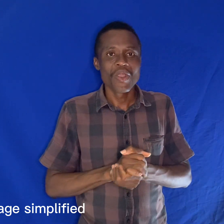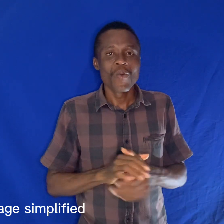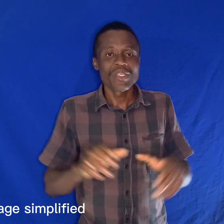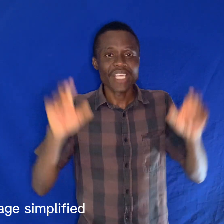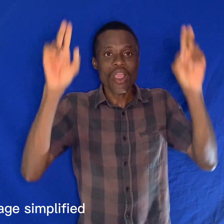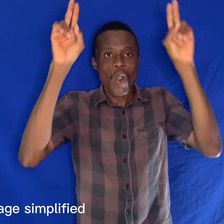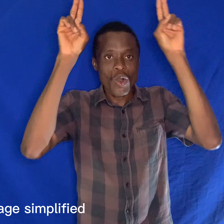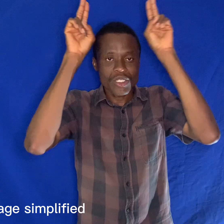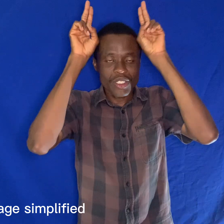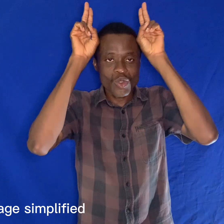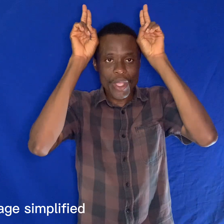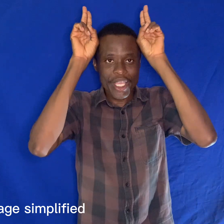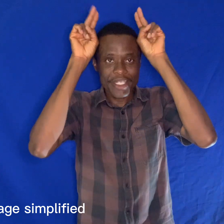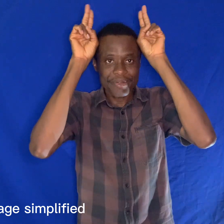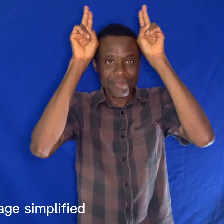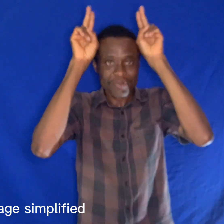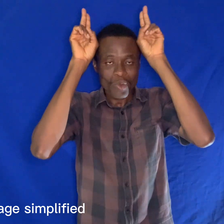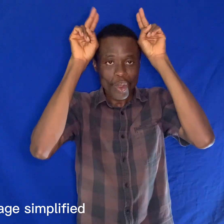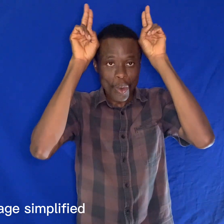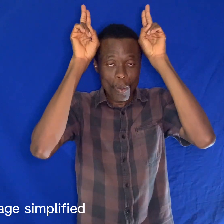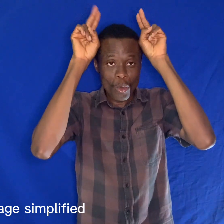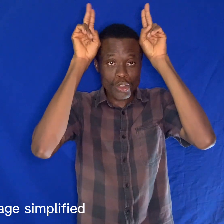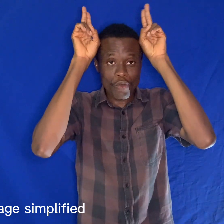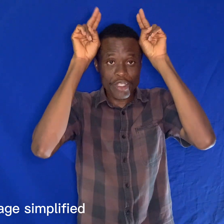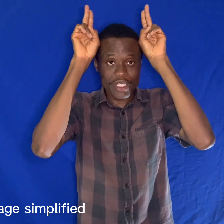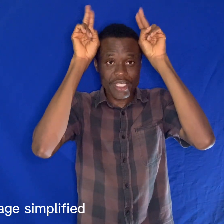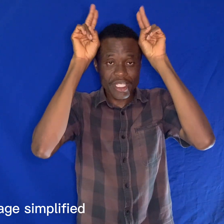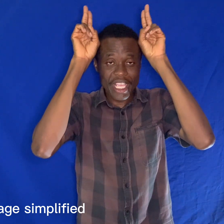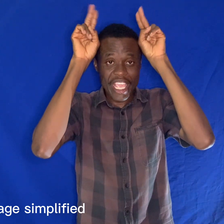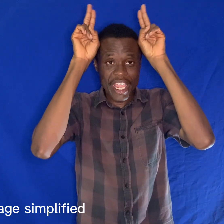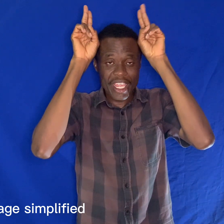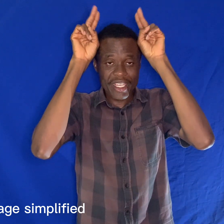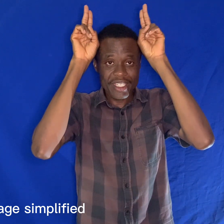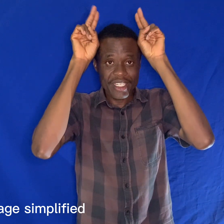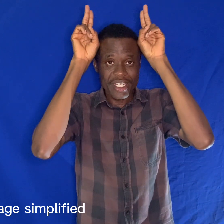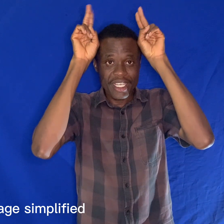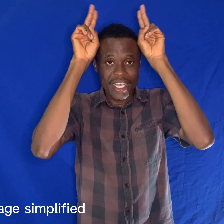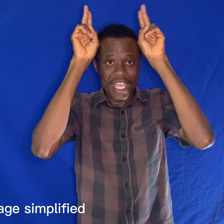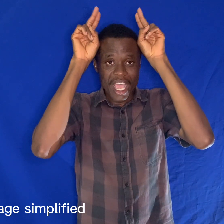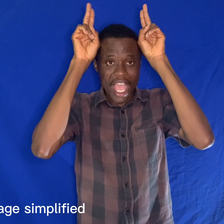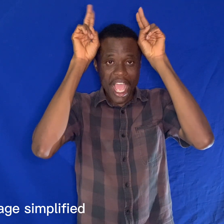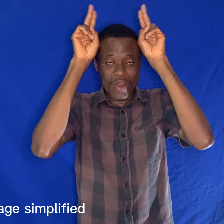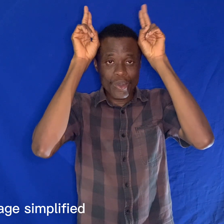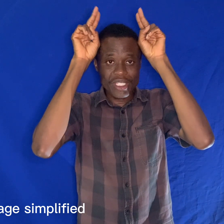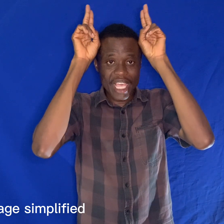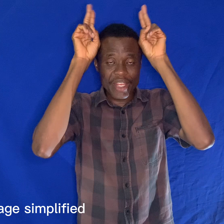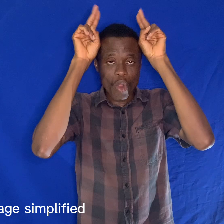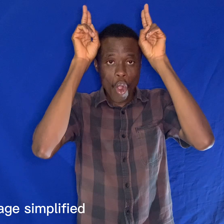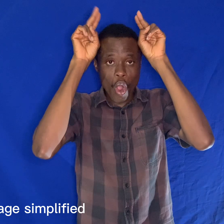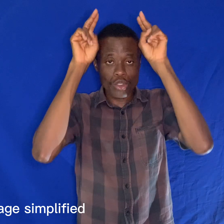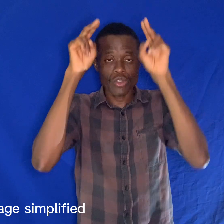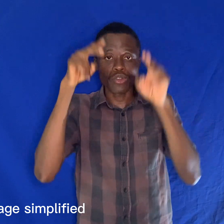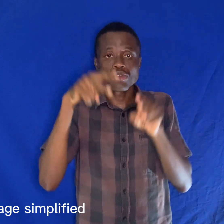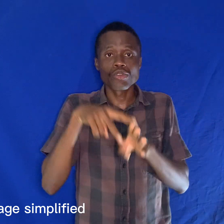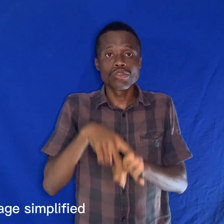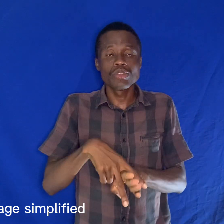We sign horse this way because of its ear, and we sign horse this